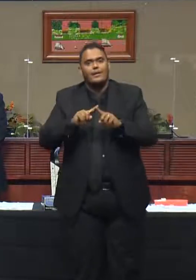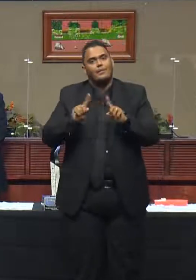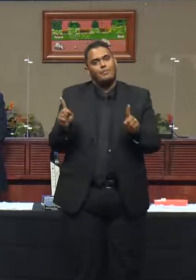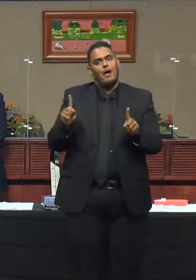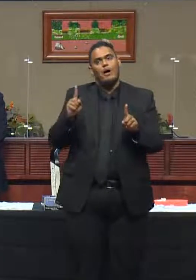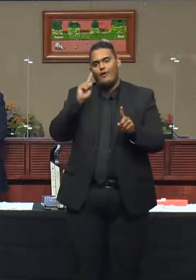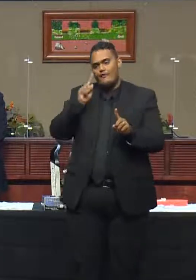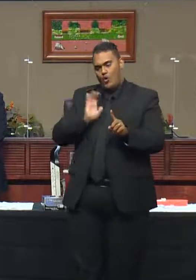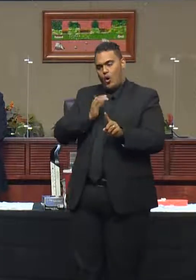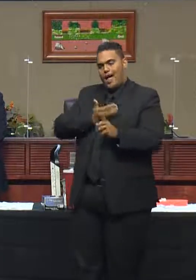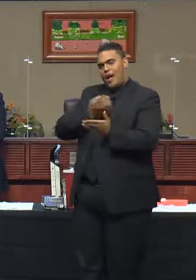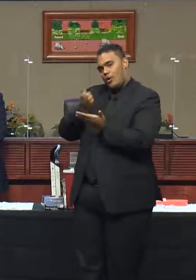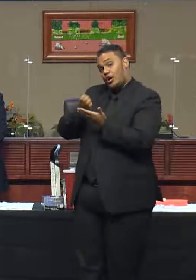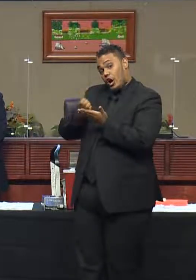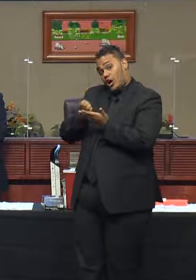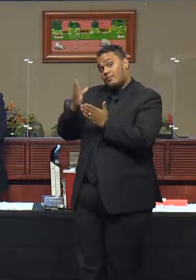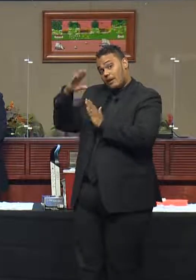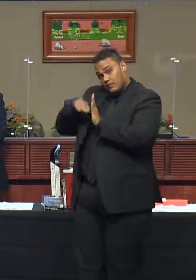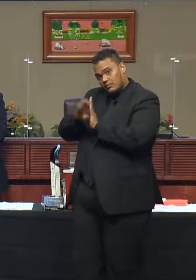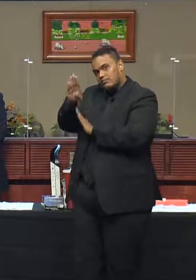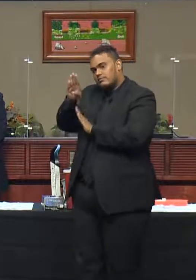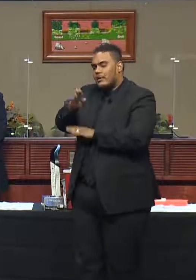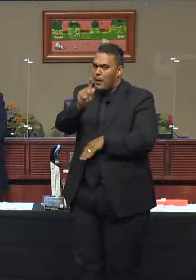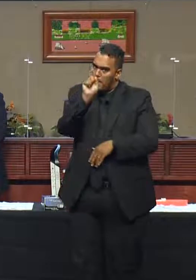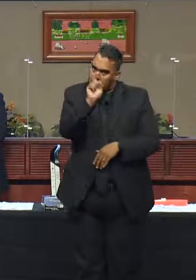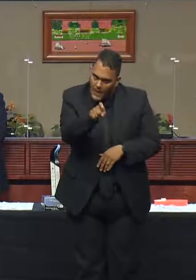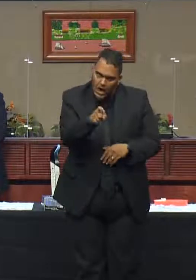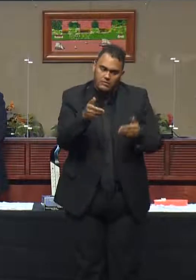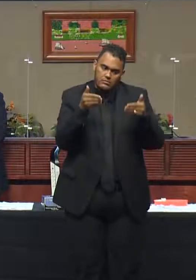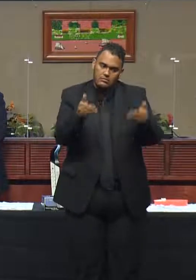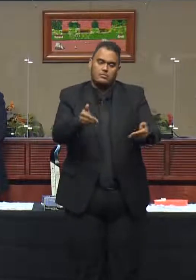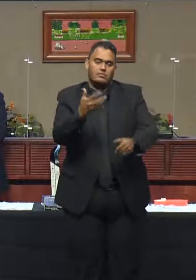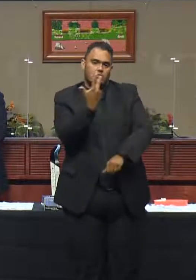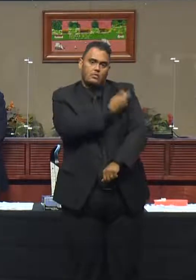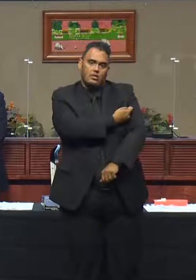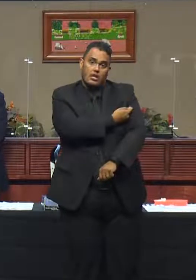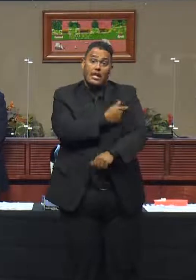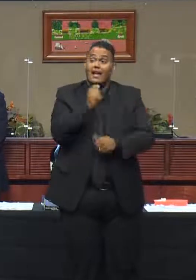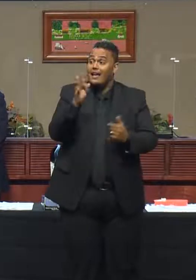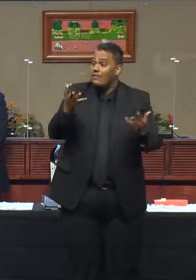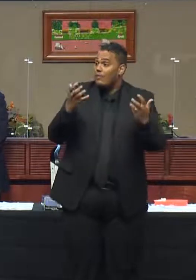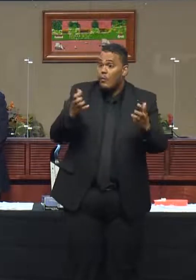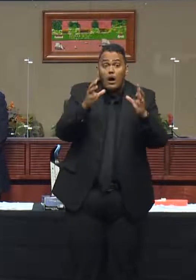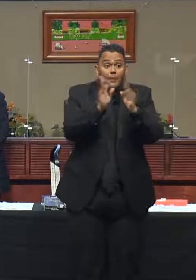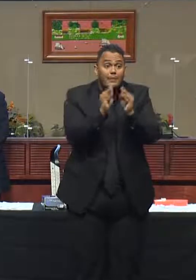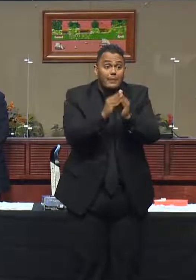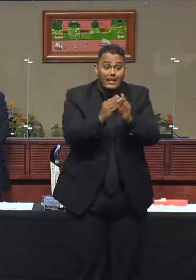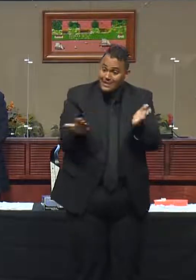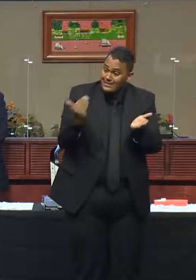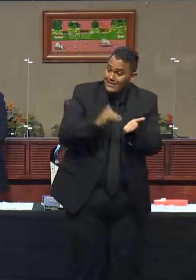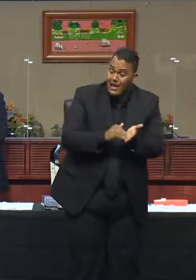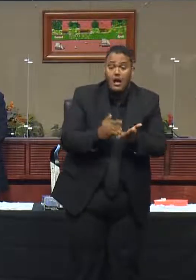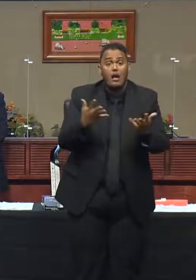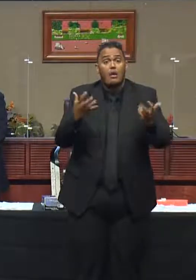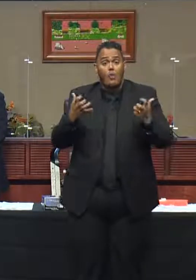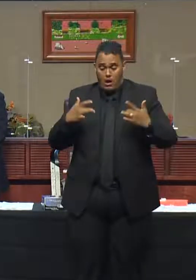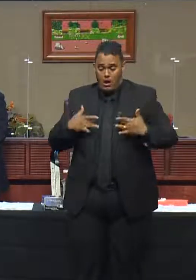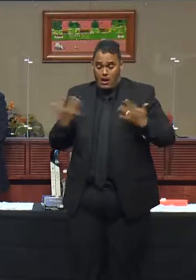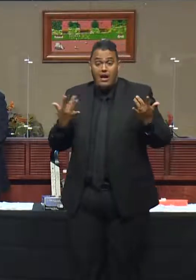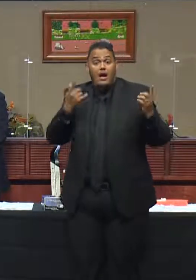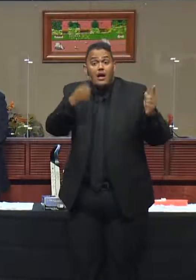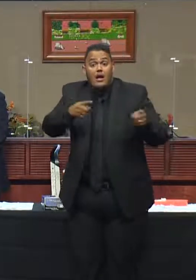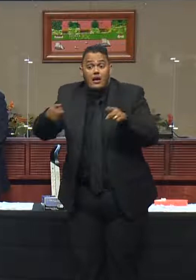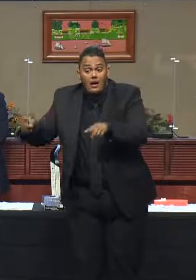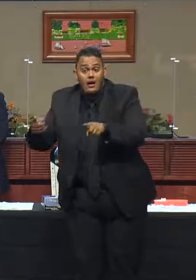do for our community. If we want to bring meetings back, if we want to bring events back, if we want to return to some sense of